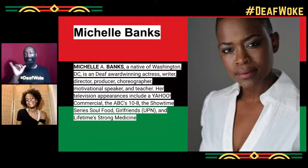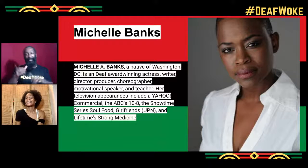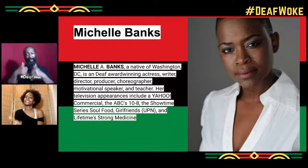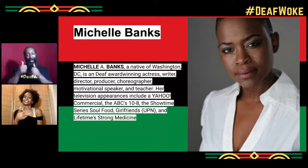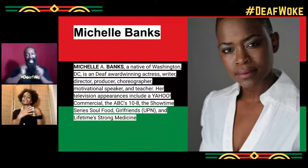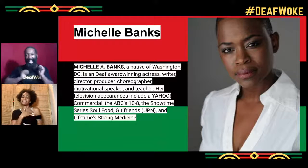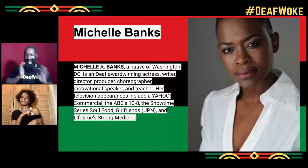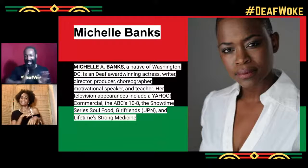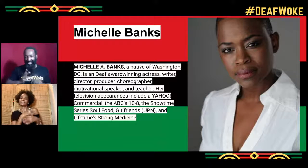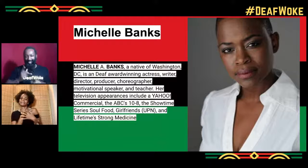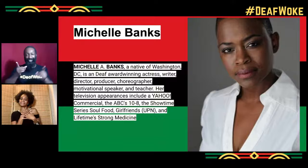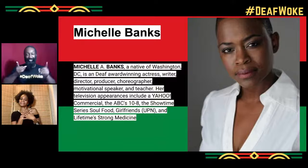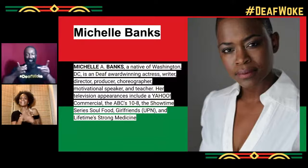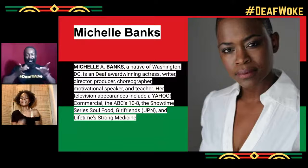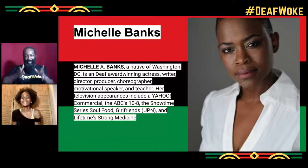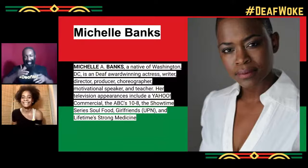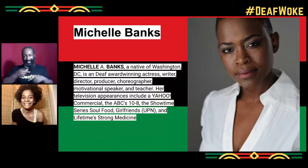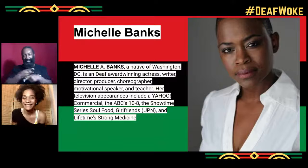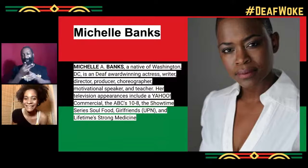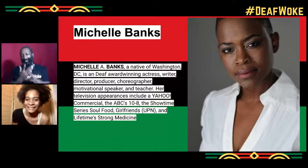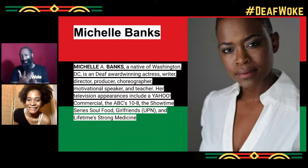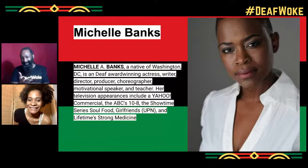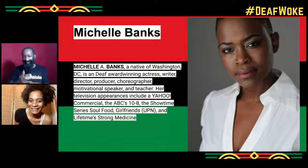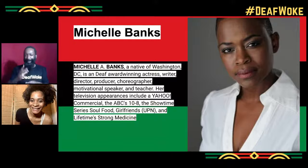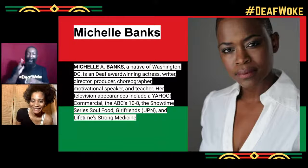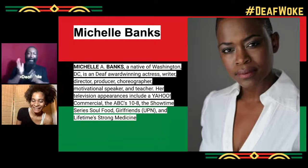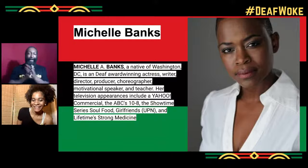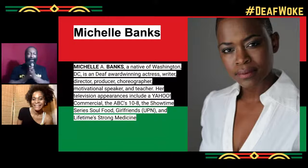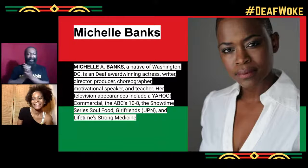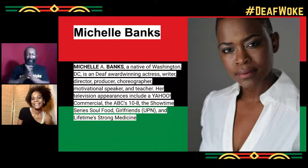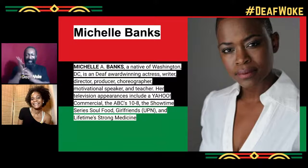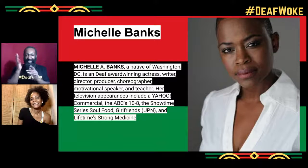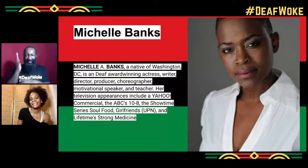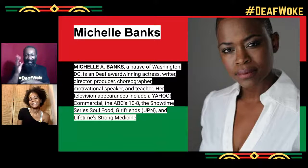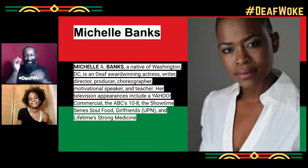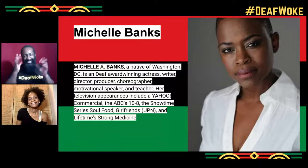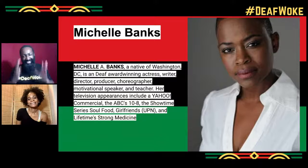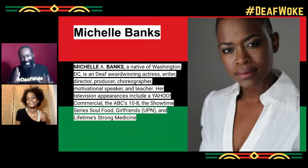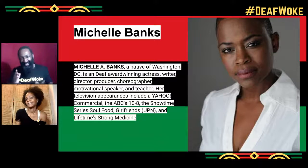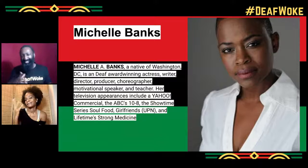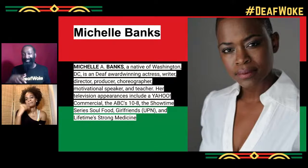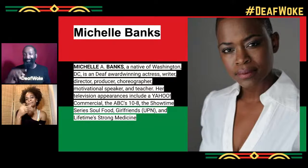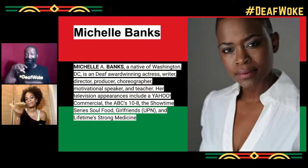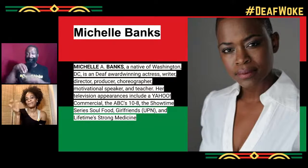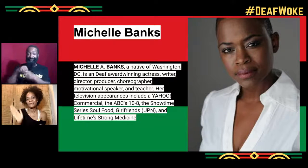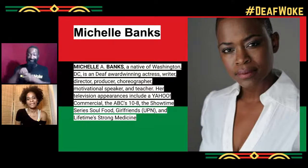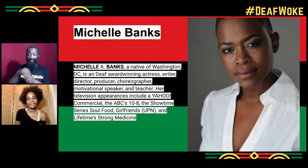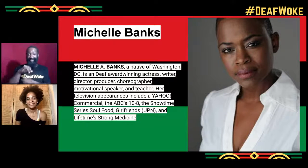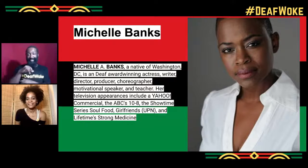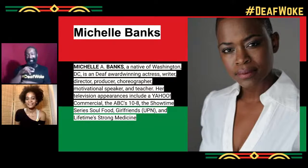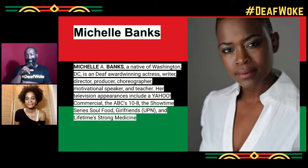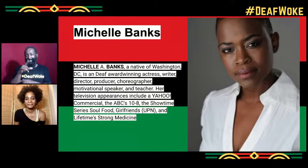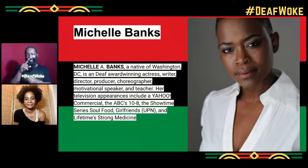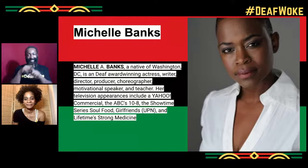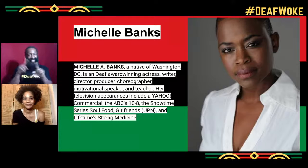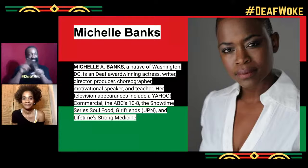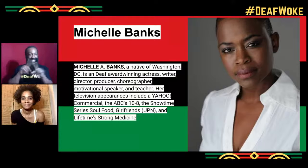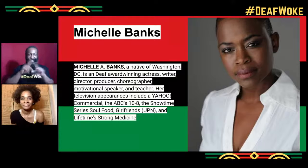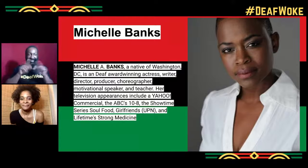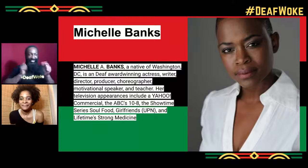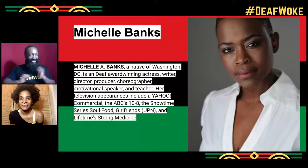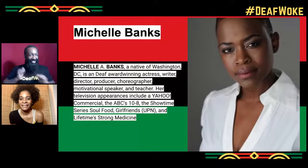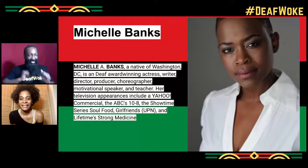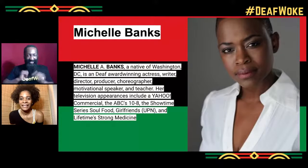She's native of Washington, D.C. Award-winning actress, writer, director, producer, choreographer, motivational